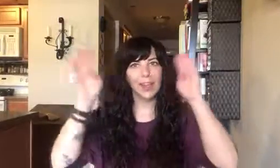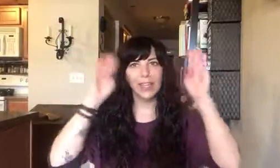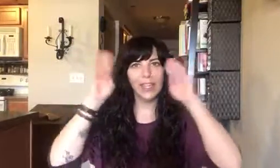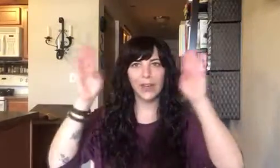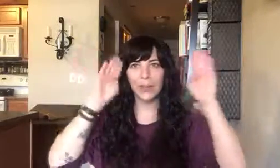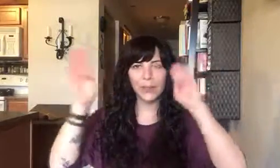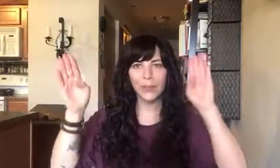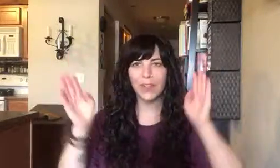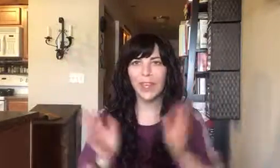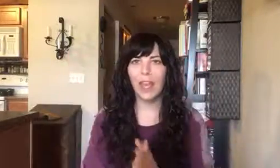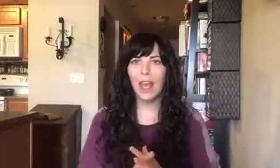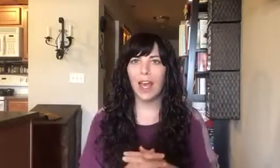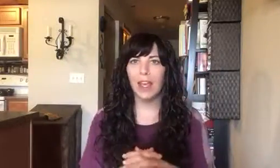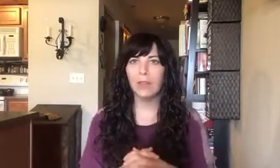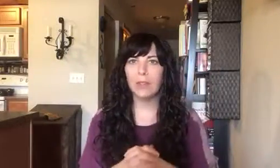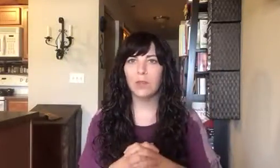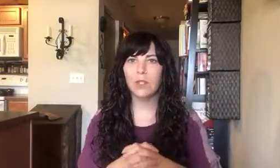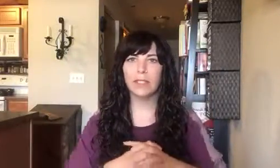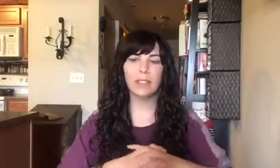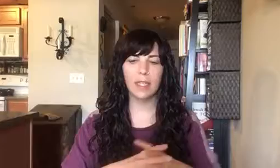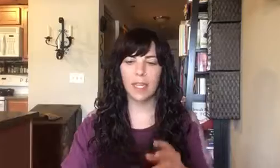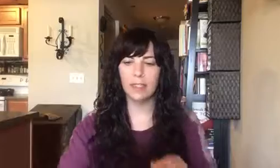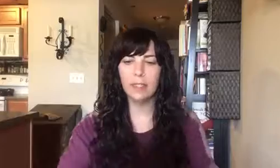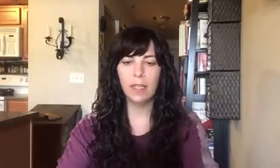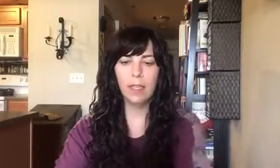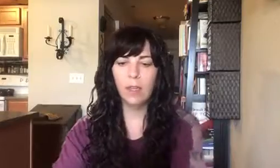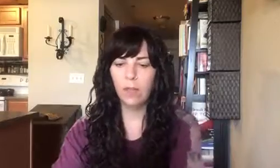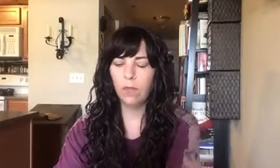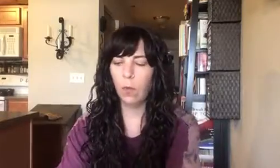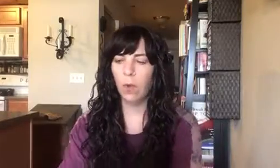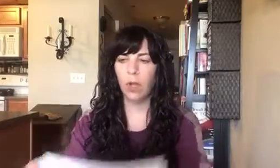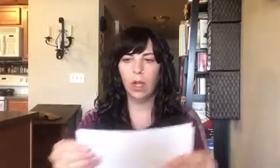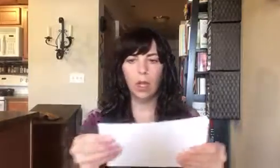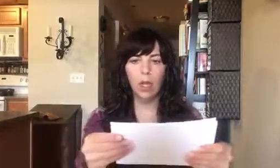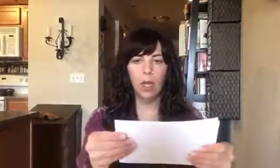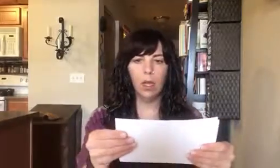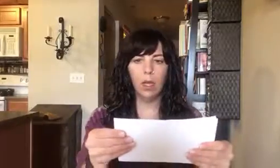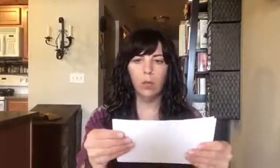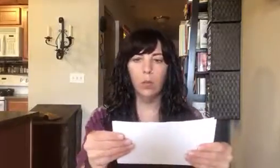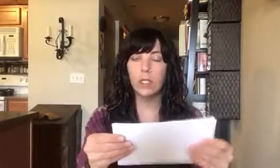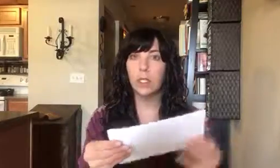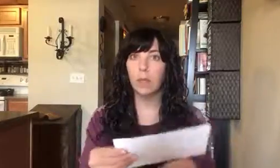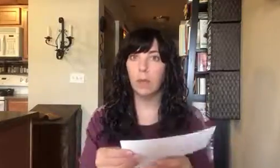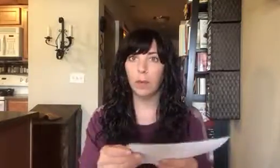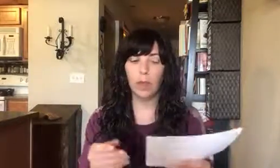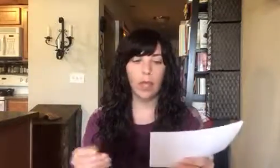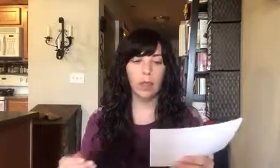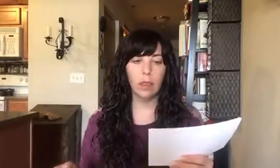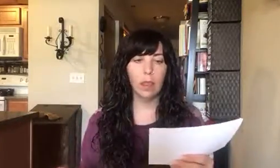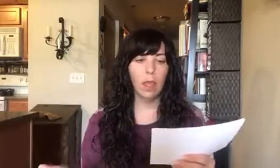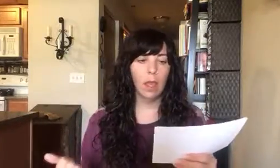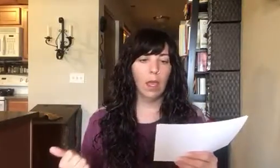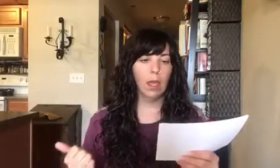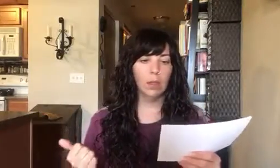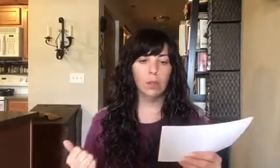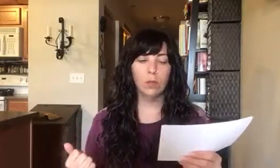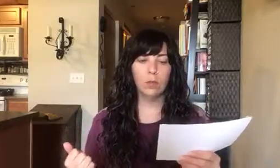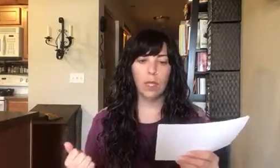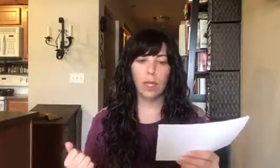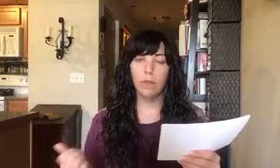Hello, hello. So this is the lesson for Wednesday, February 8th and Tuesday,